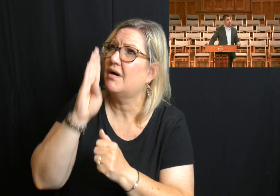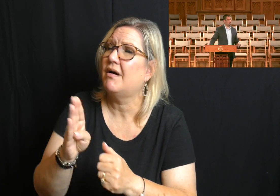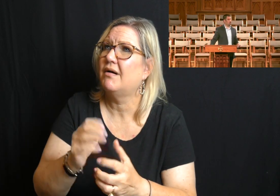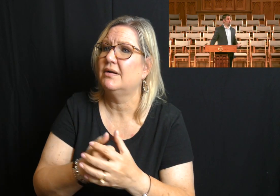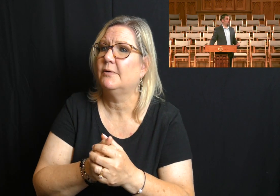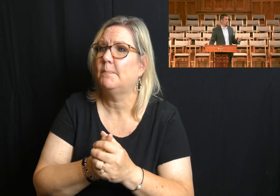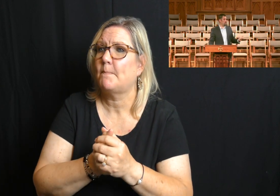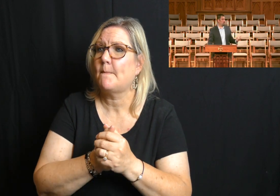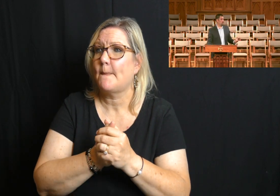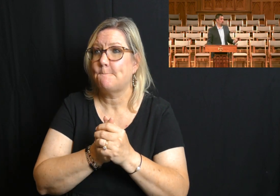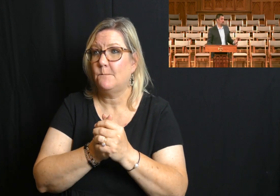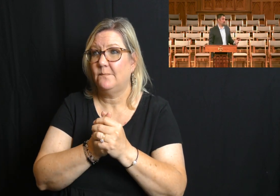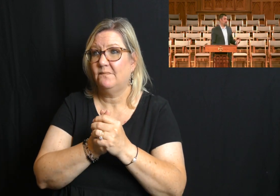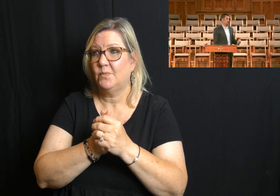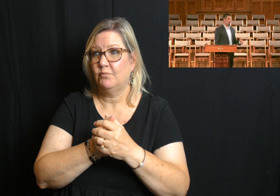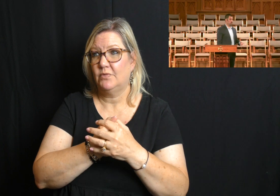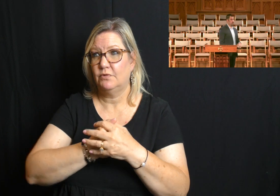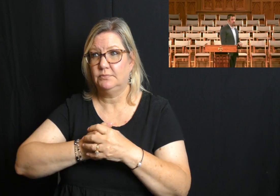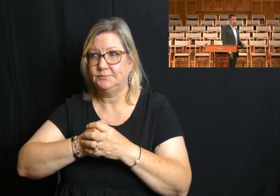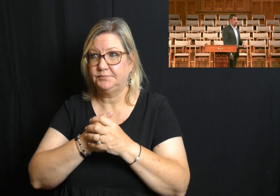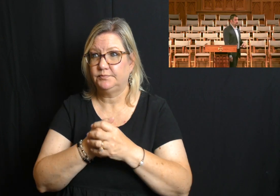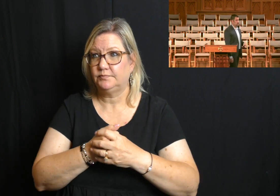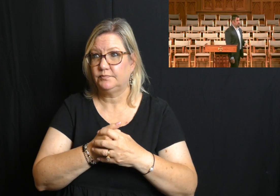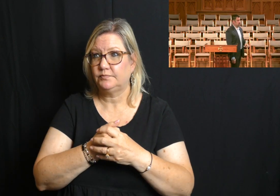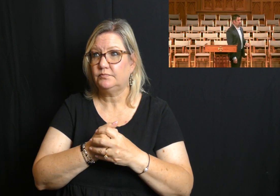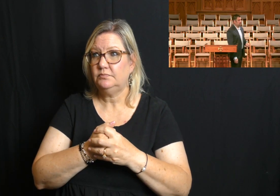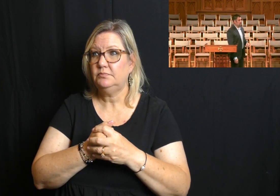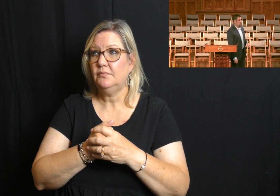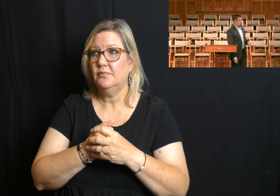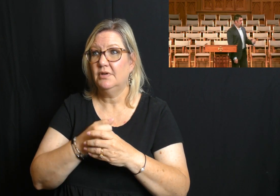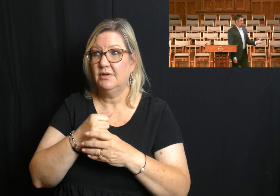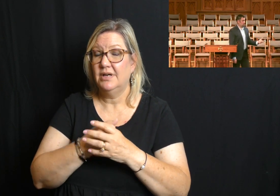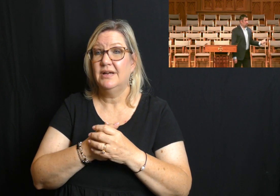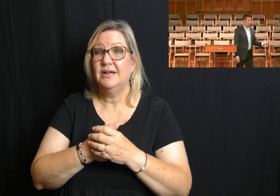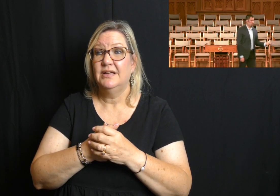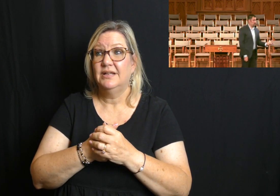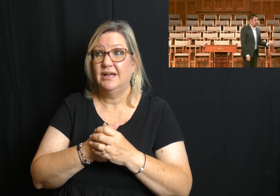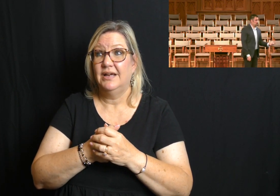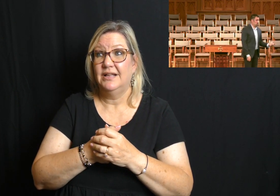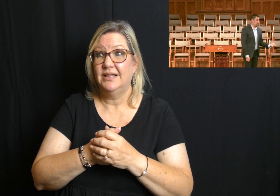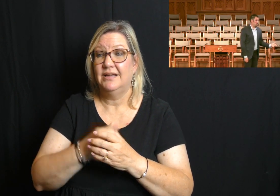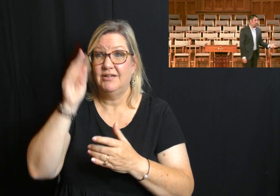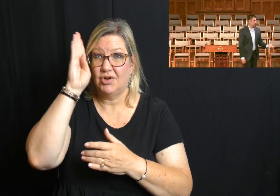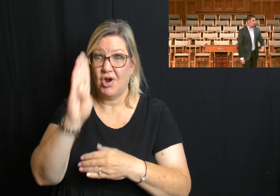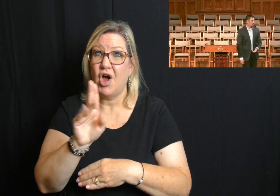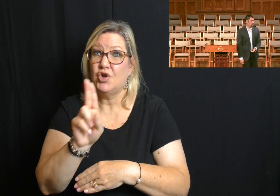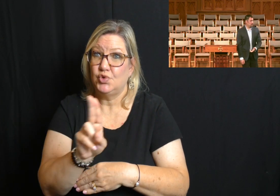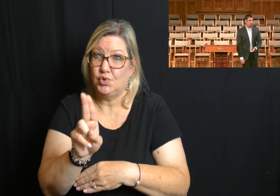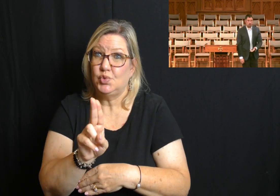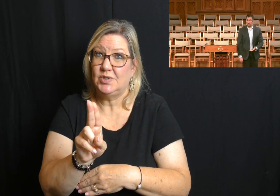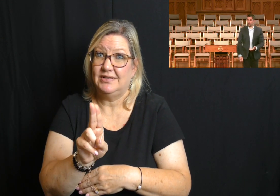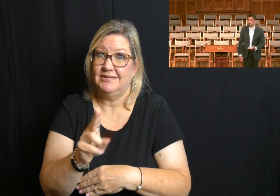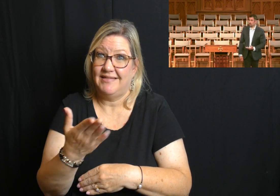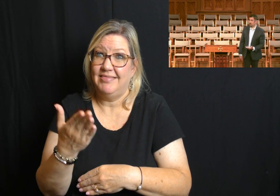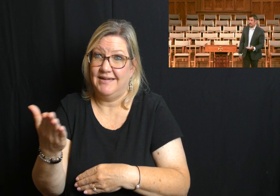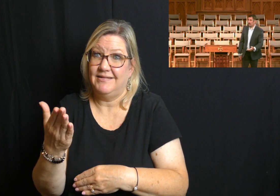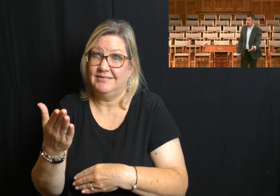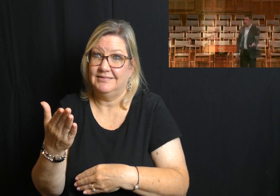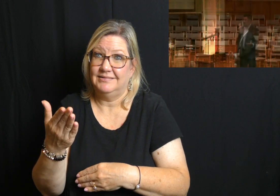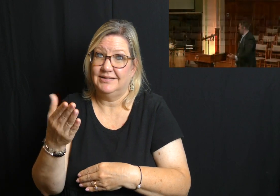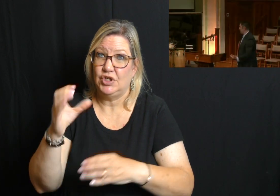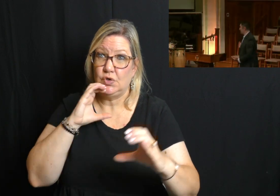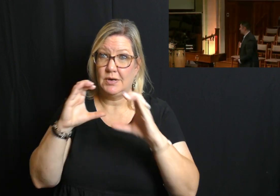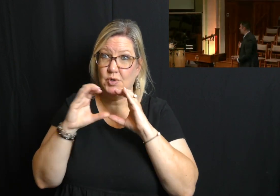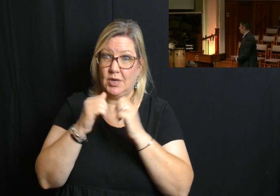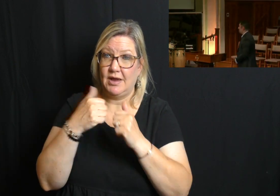uses things to speak to us, including VBS. One of the scripture verses was that Peter was out